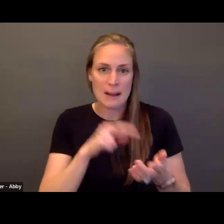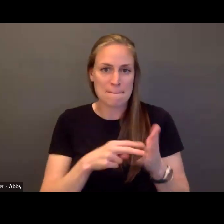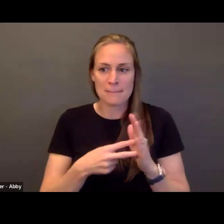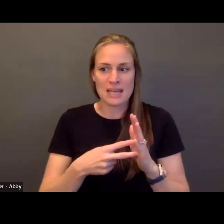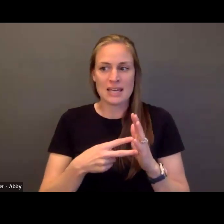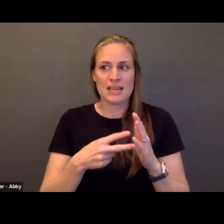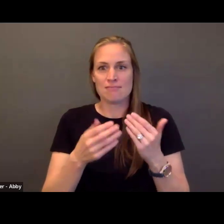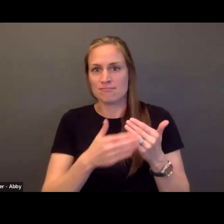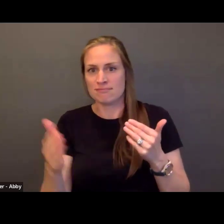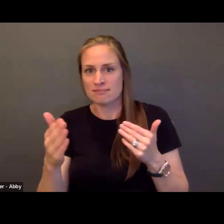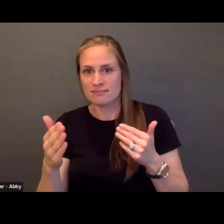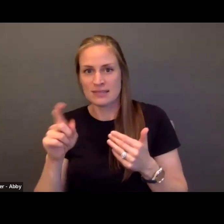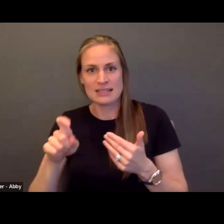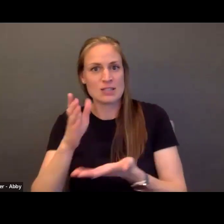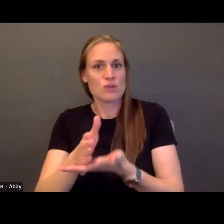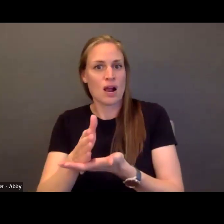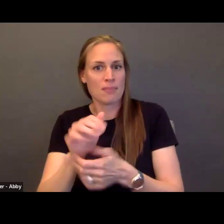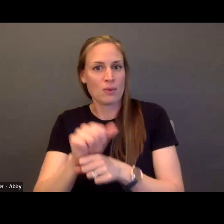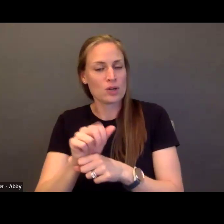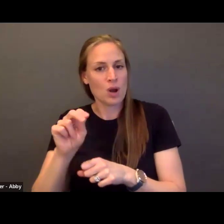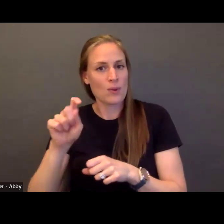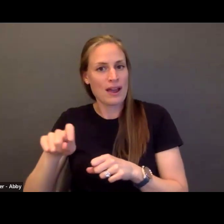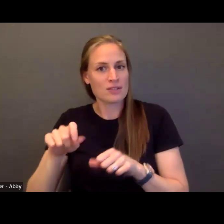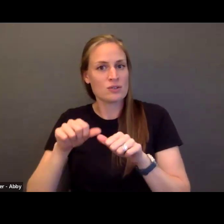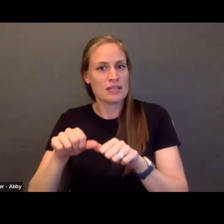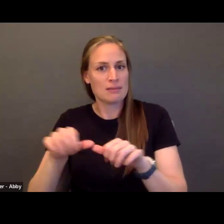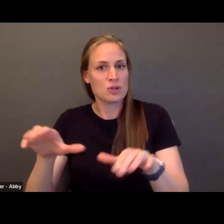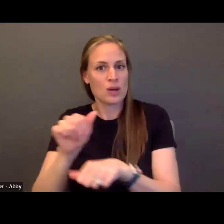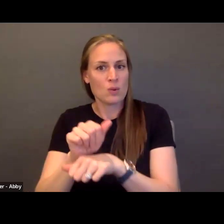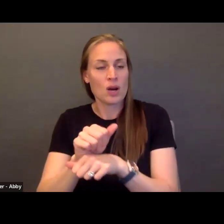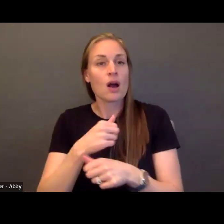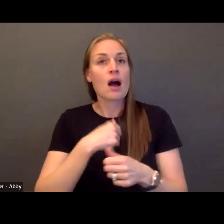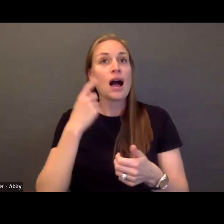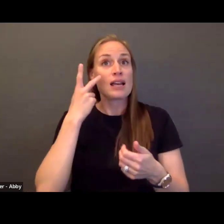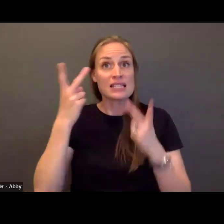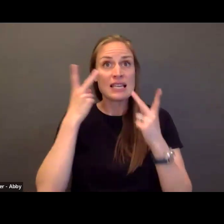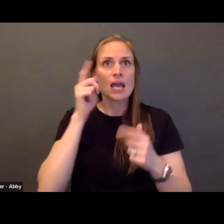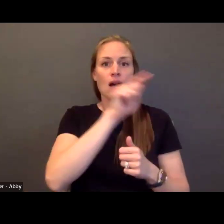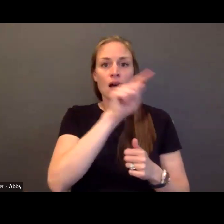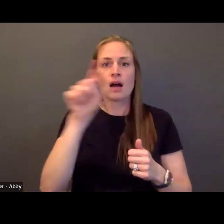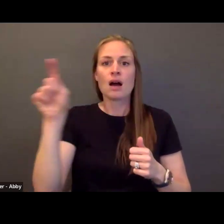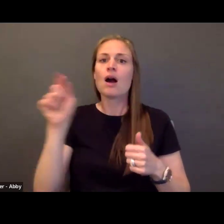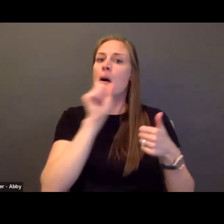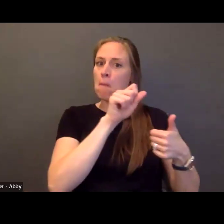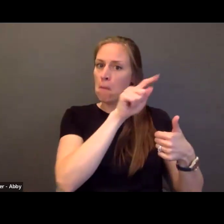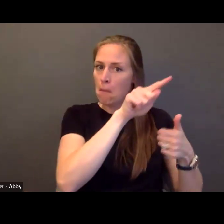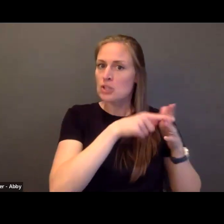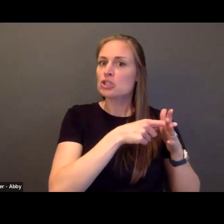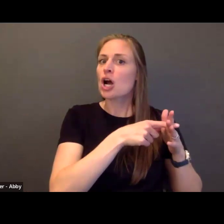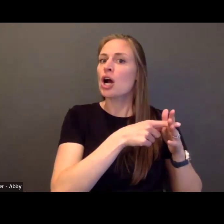was like, oh, we're doing work there. Yep, we're starting to implement that. Yep, we got stuff going there.